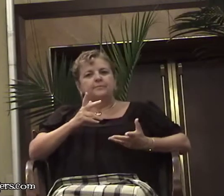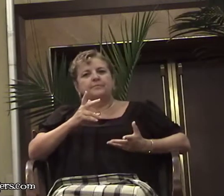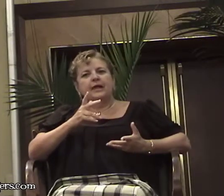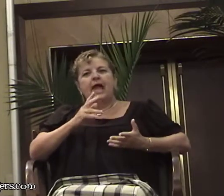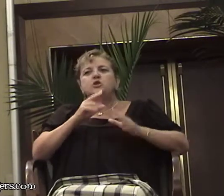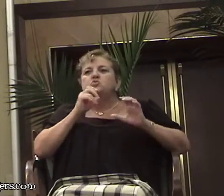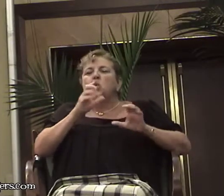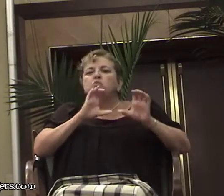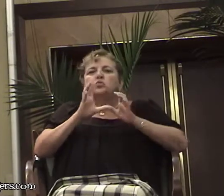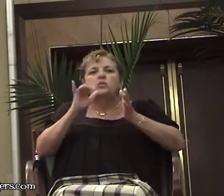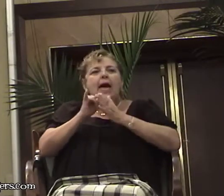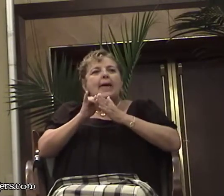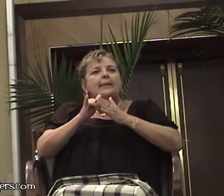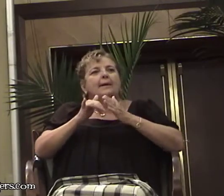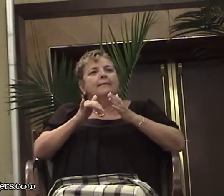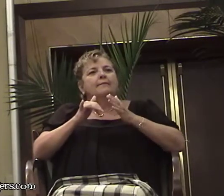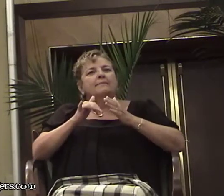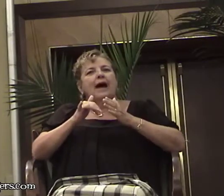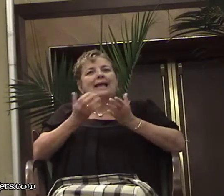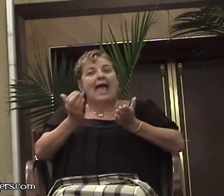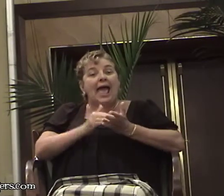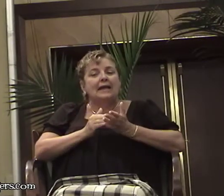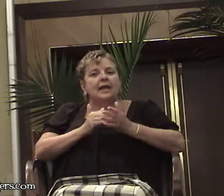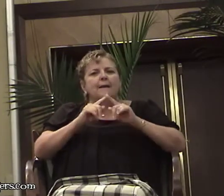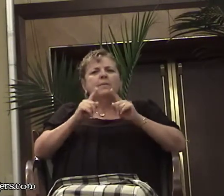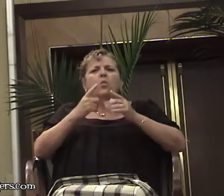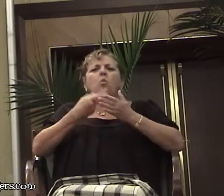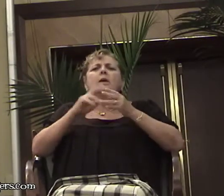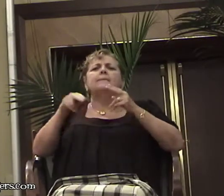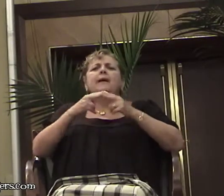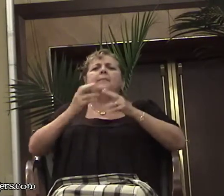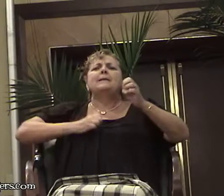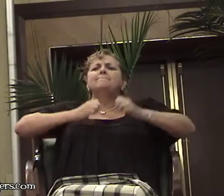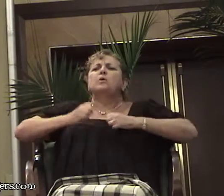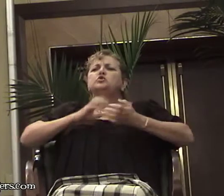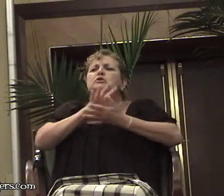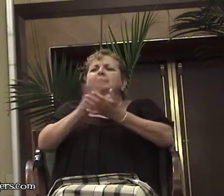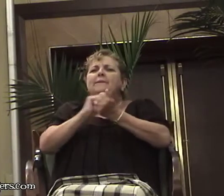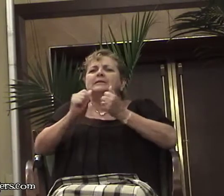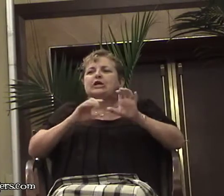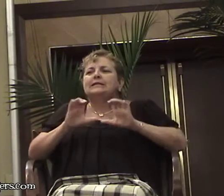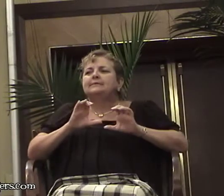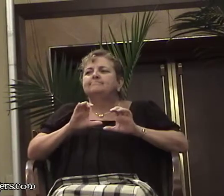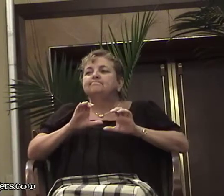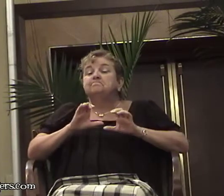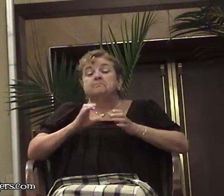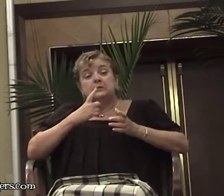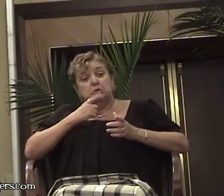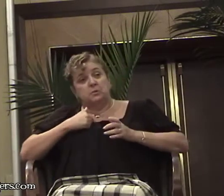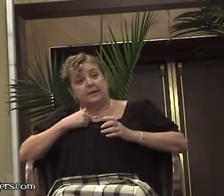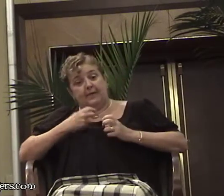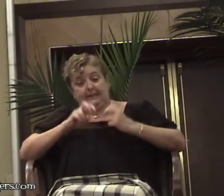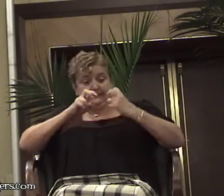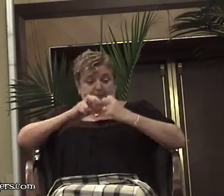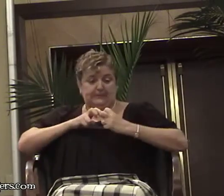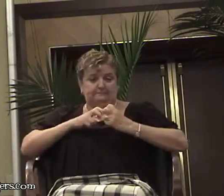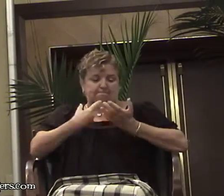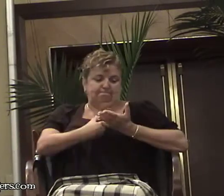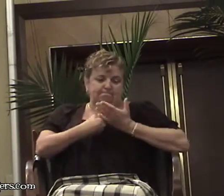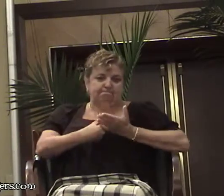what about the emotional damage or psychological damage? How do I make amends for that? I was told that I sit down and have conversations with people, tell them about my behavior,